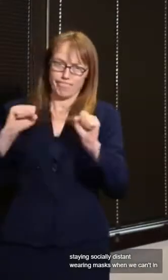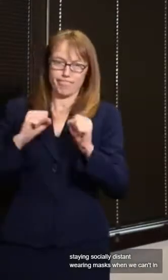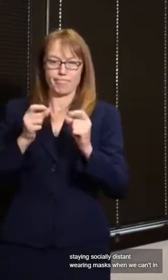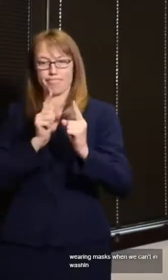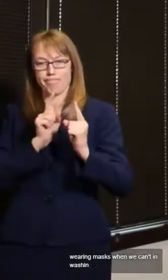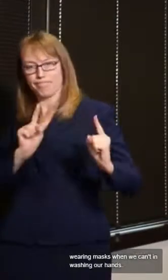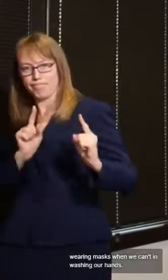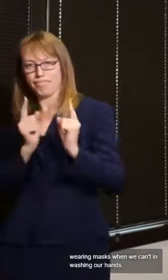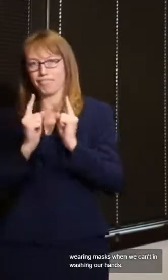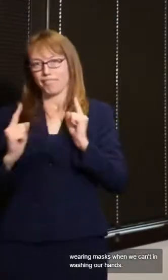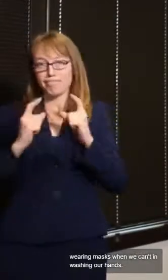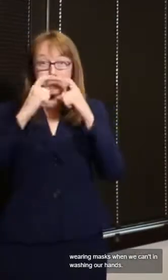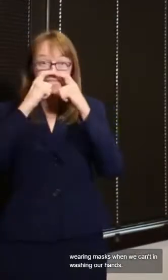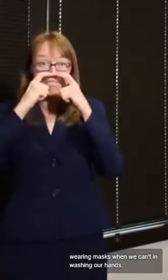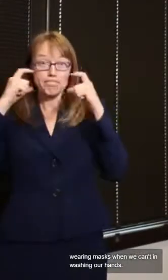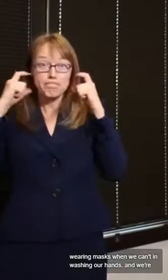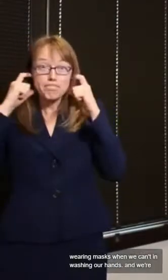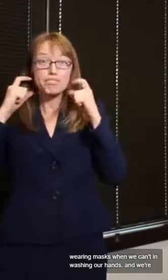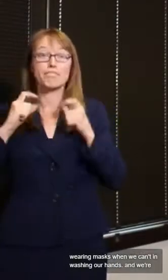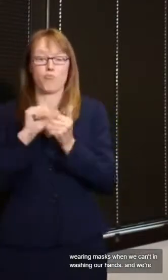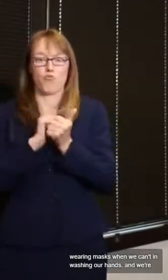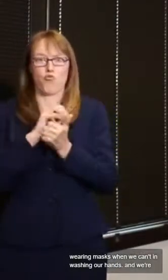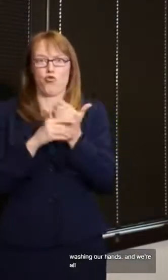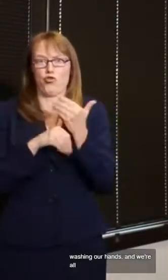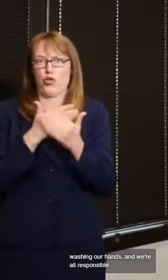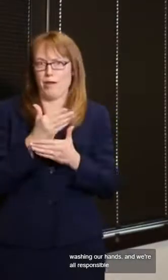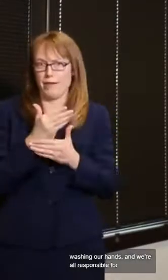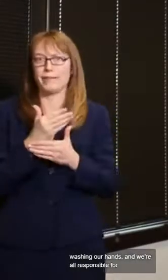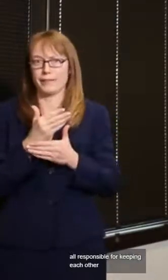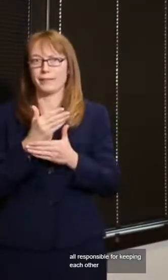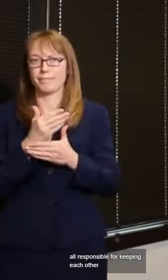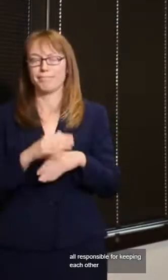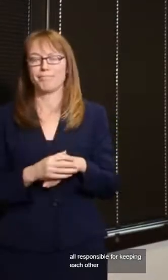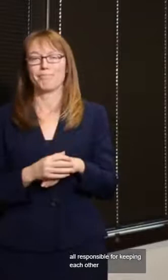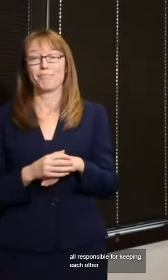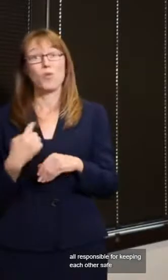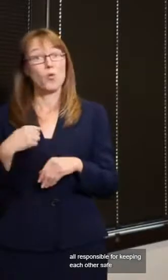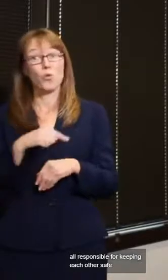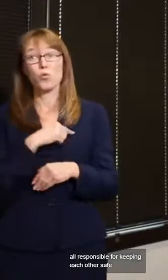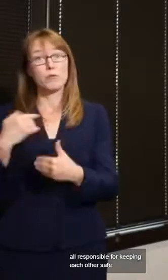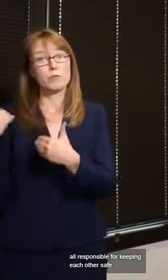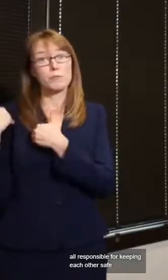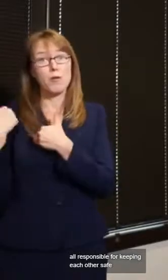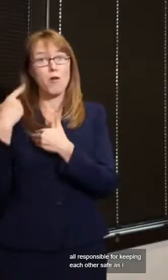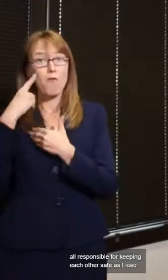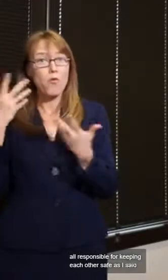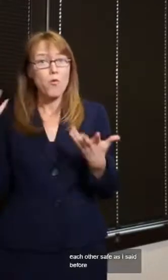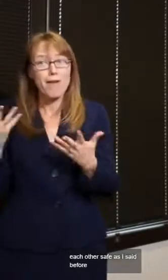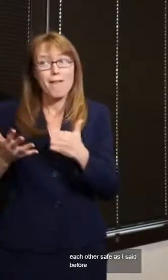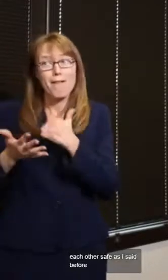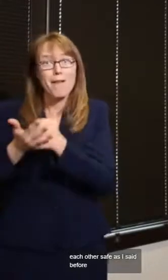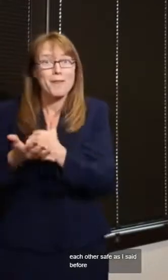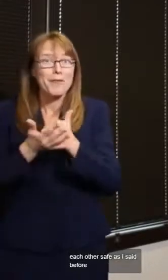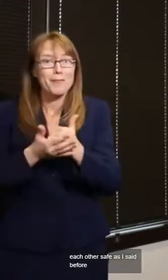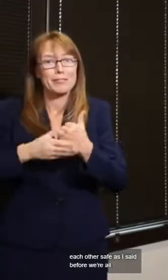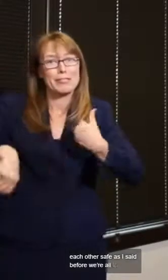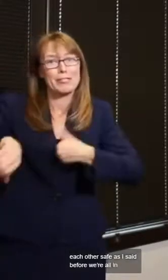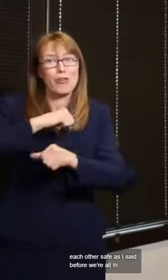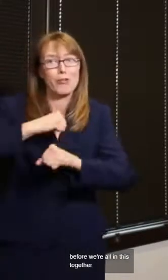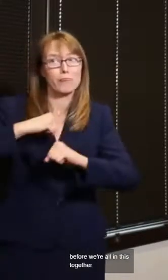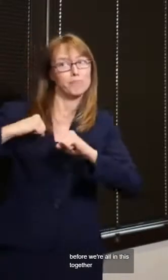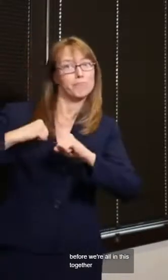washing our hands. And we're all responsible for keeping each other safe. As I had said before, we're all in this